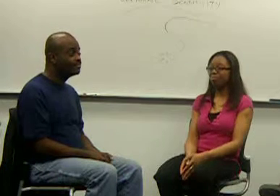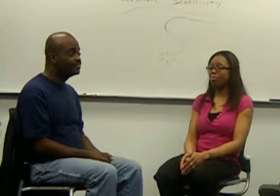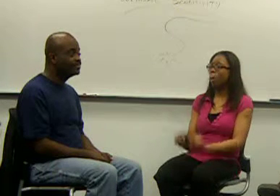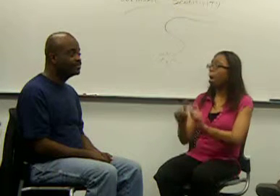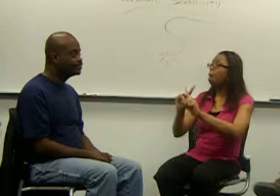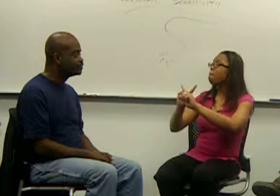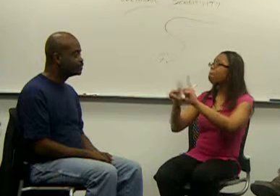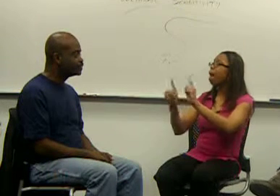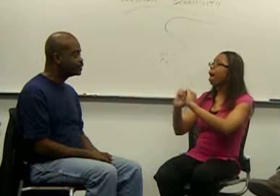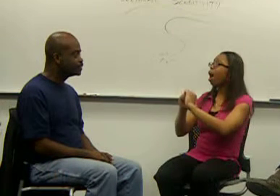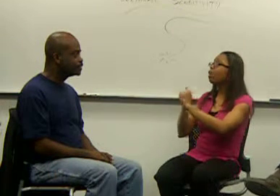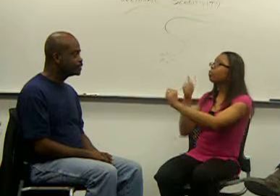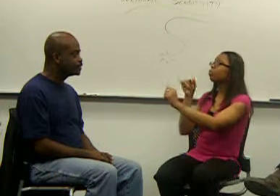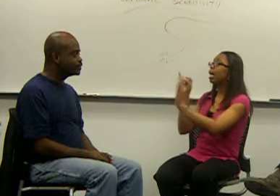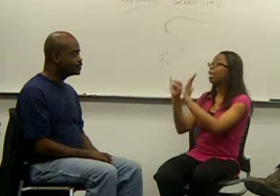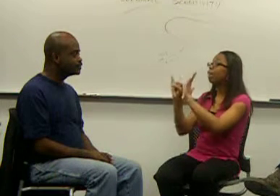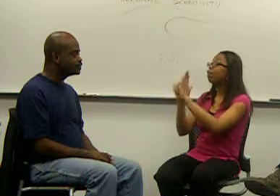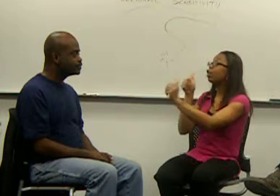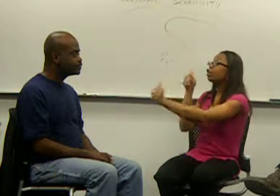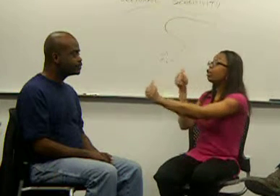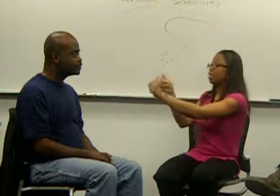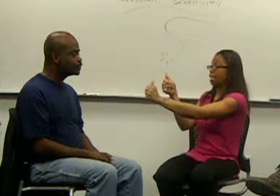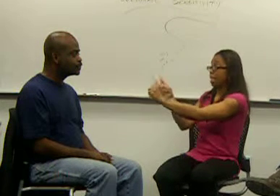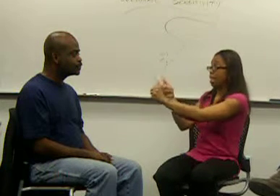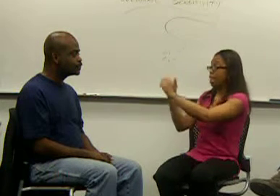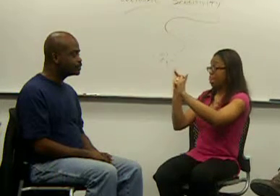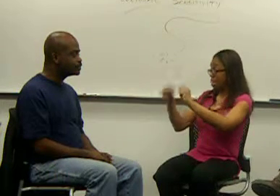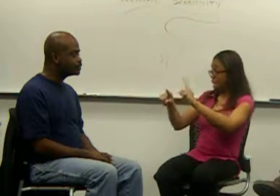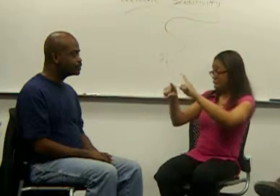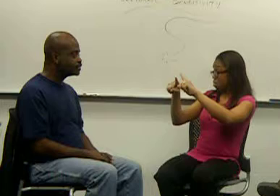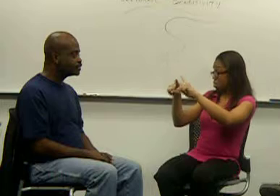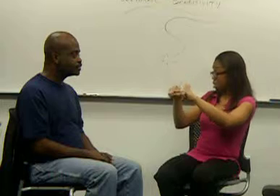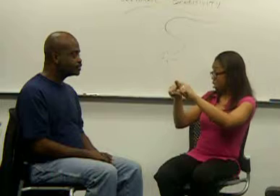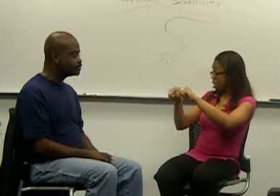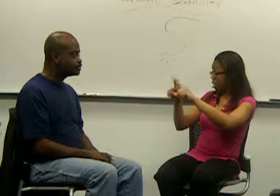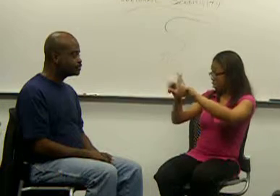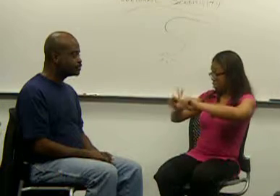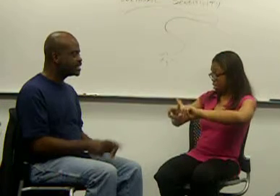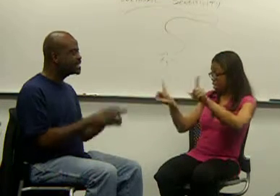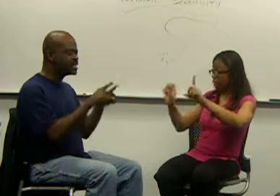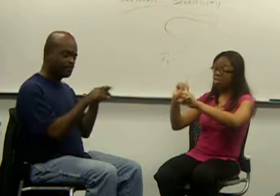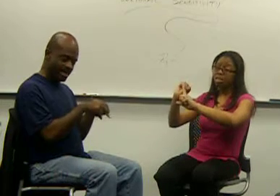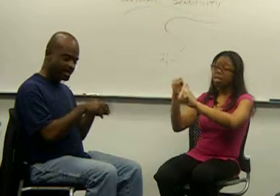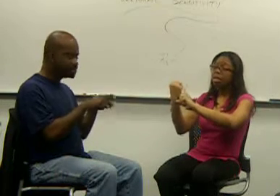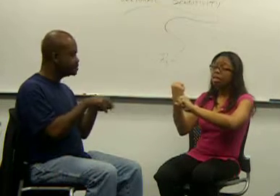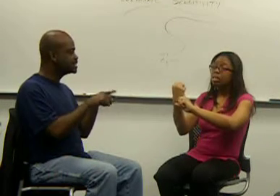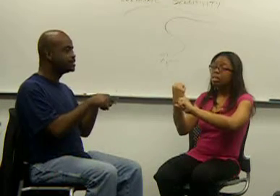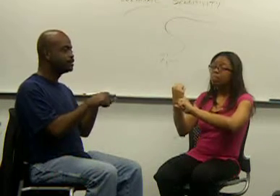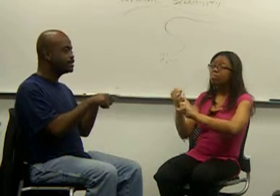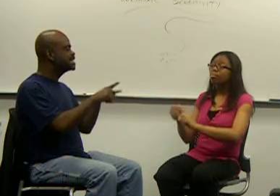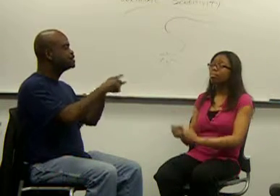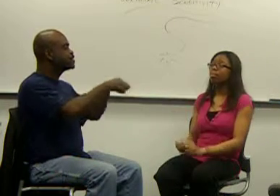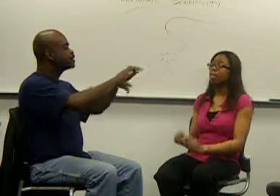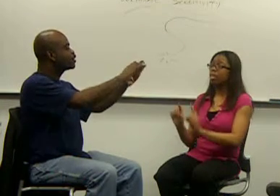But how do you identify yourself? That depends on the different situations and different groups.